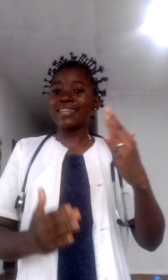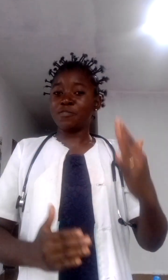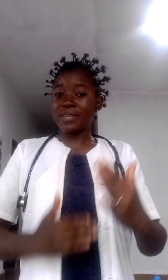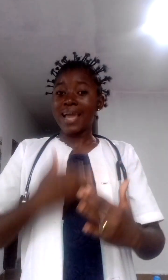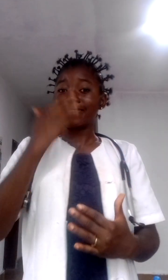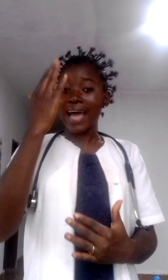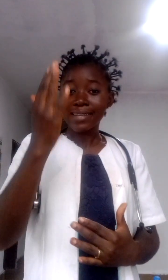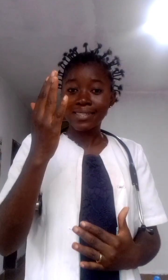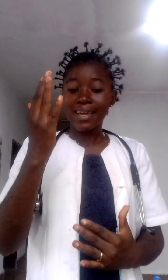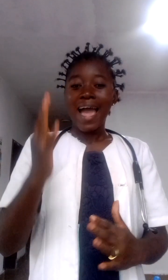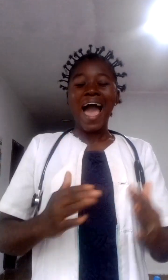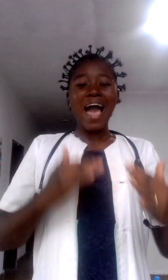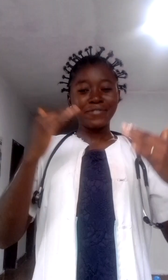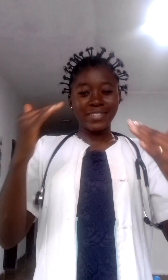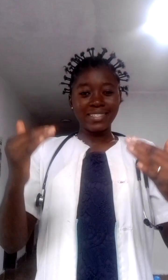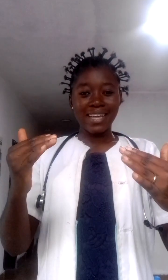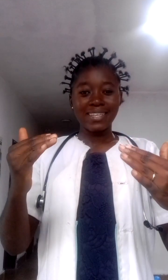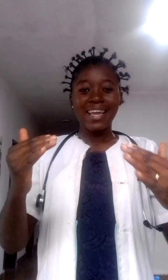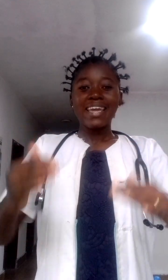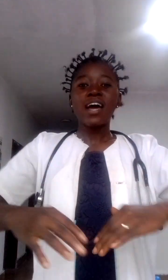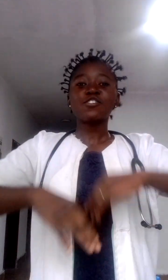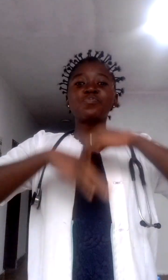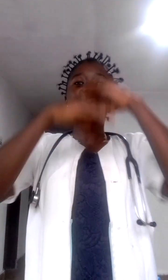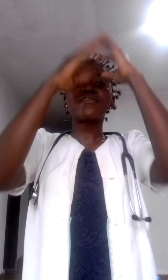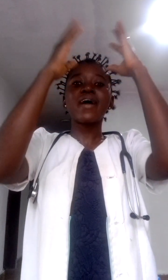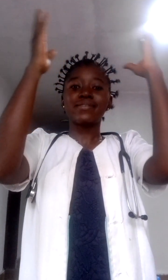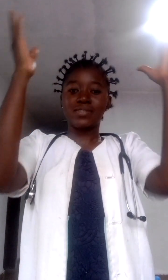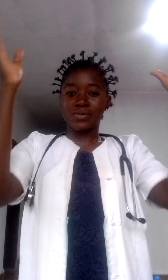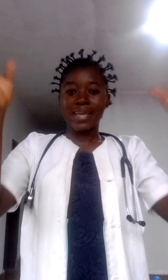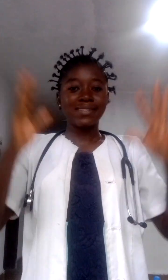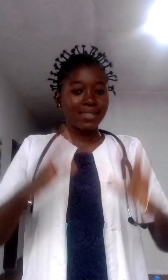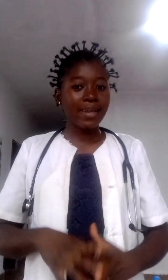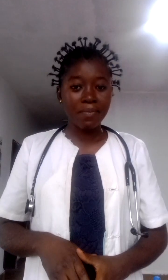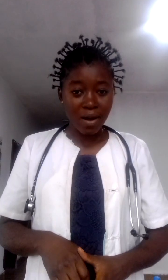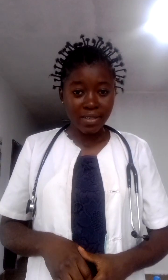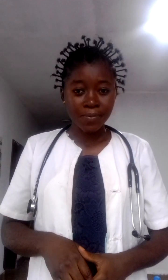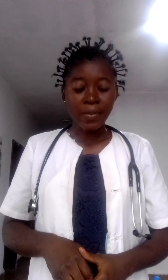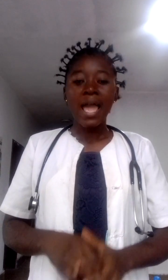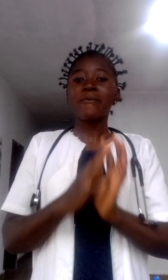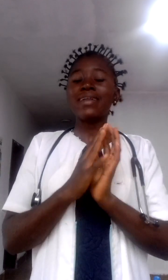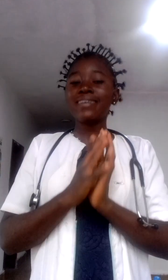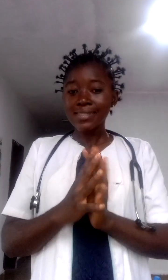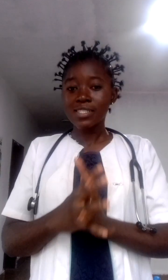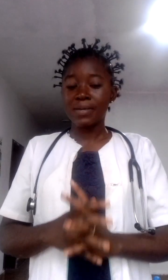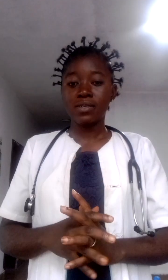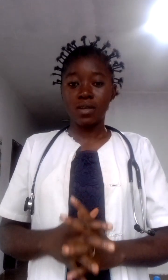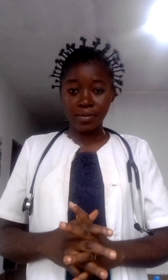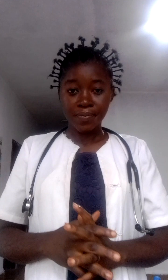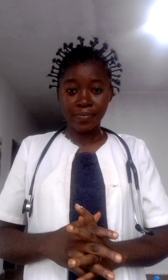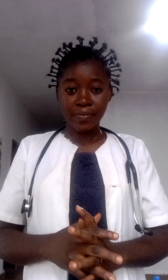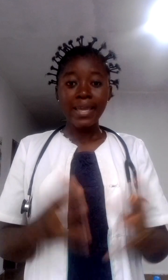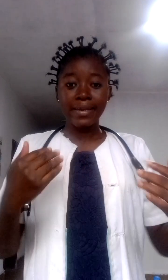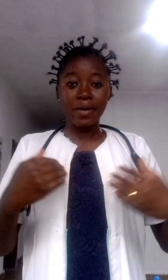is being attacked, after that, it now spreads to the entire body. And when this is being done in the